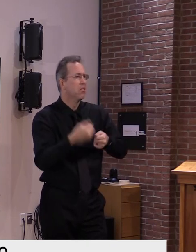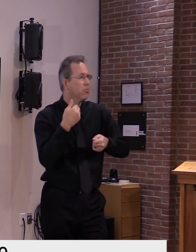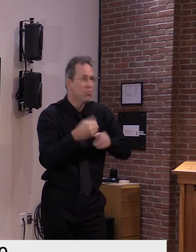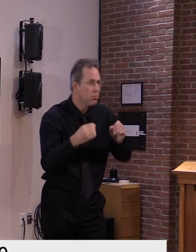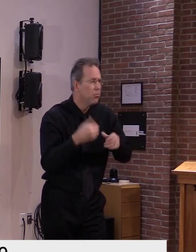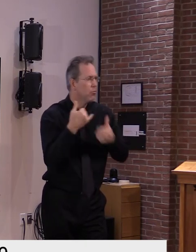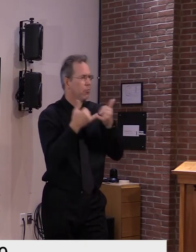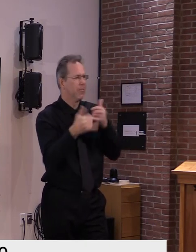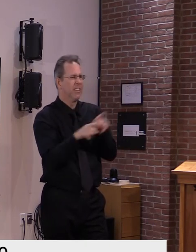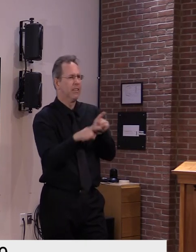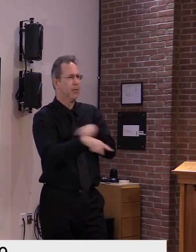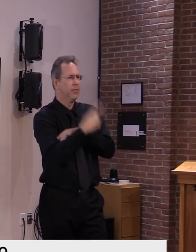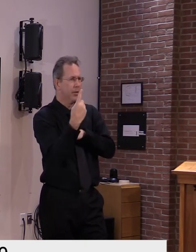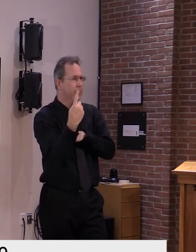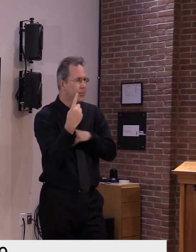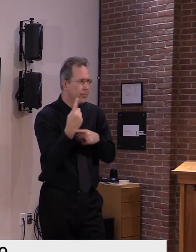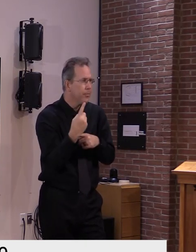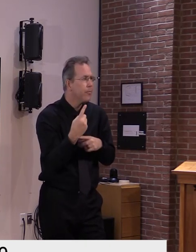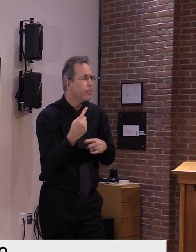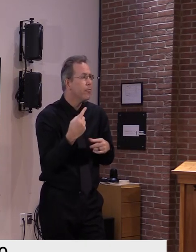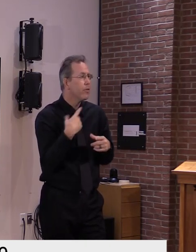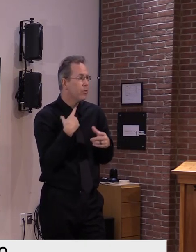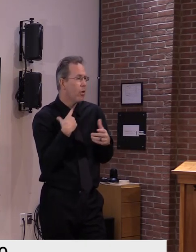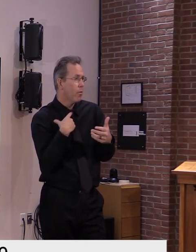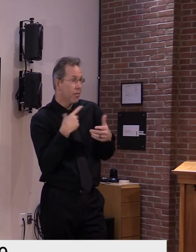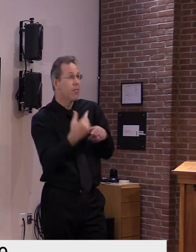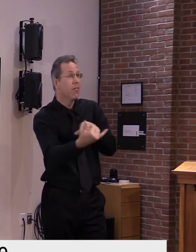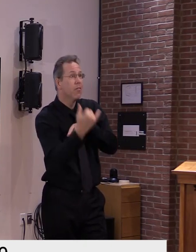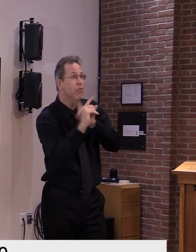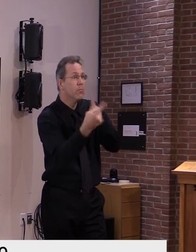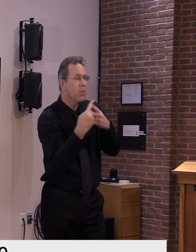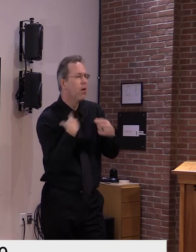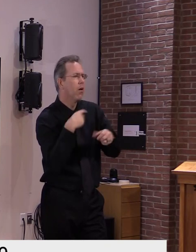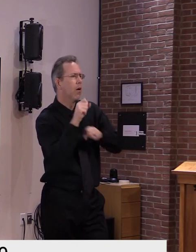them familiar with what they need to do about quarantine.